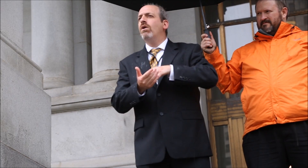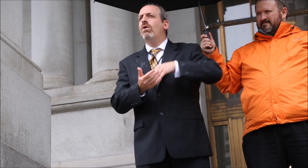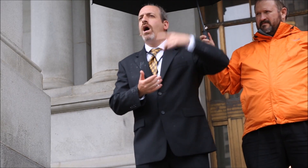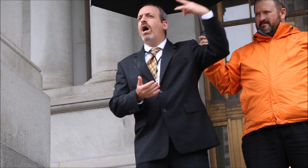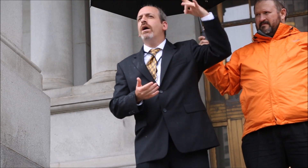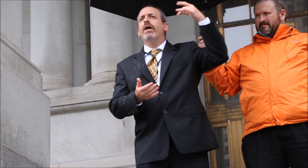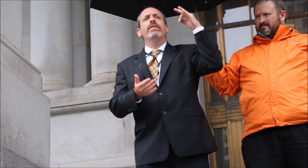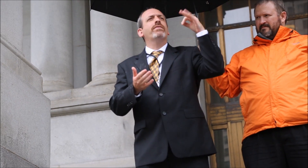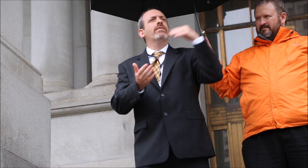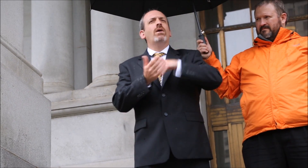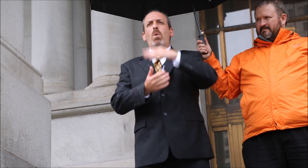AS?